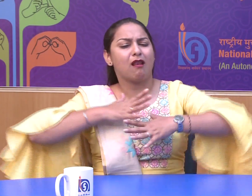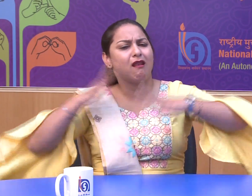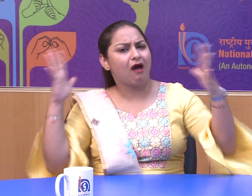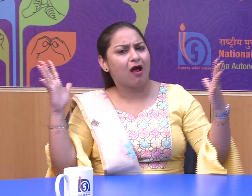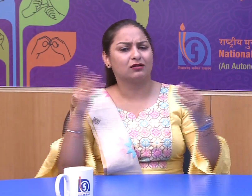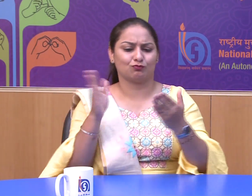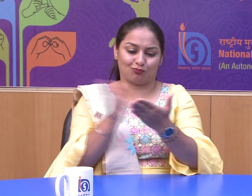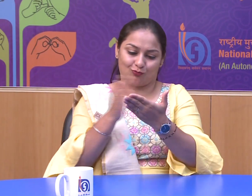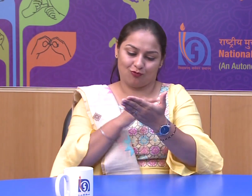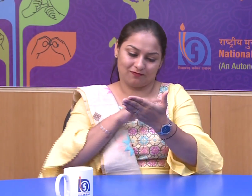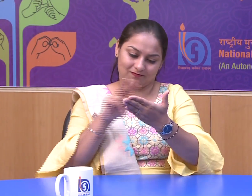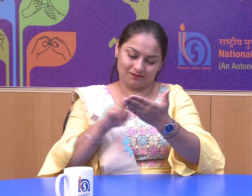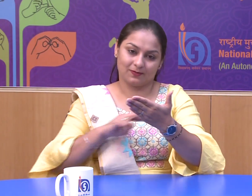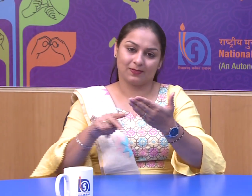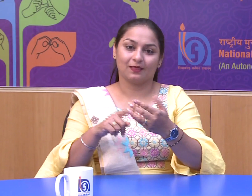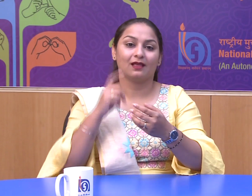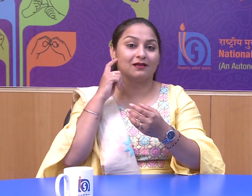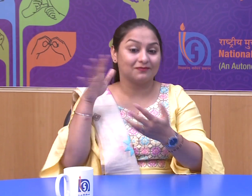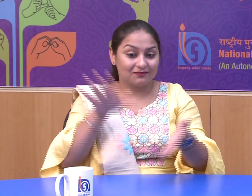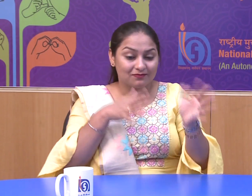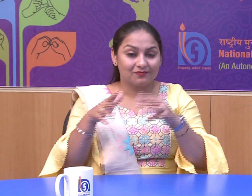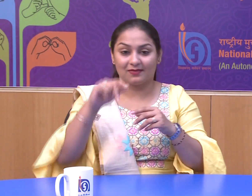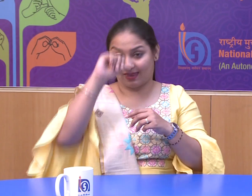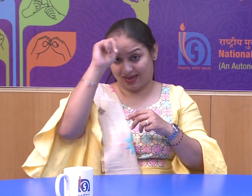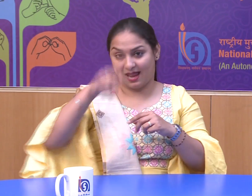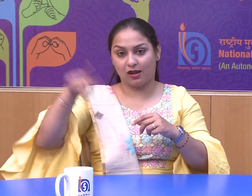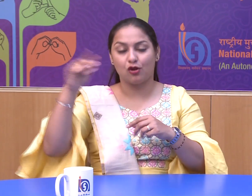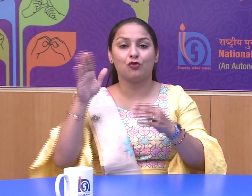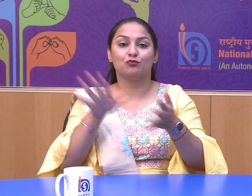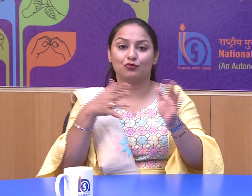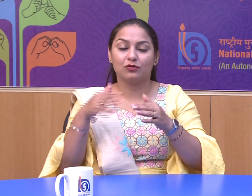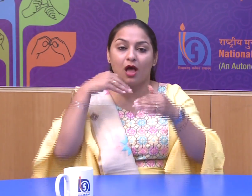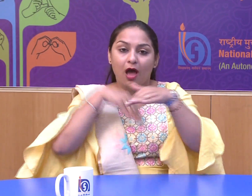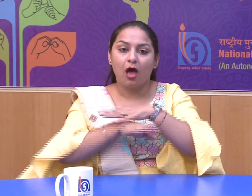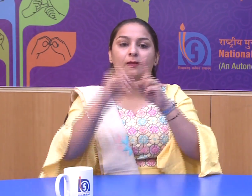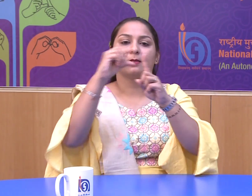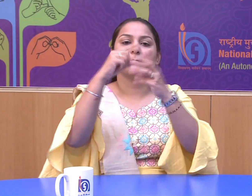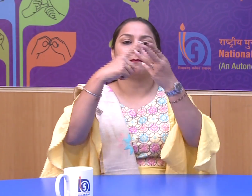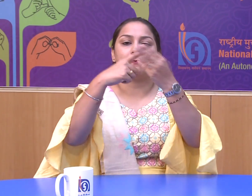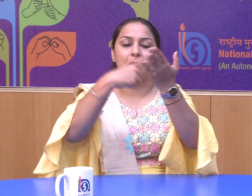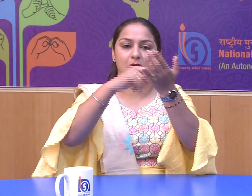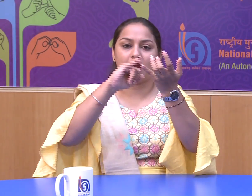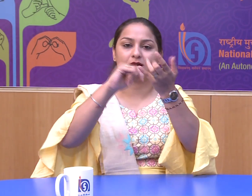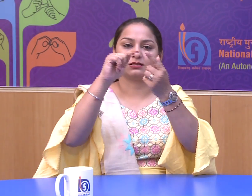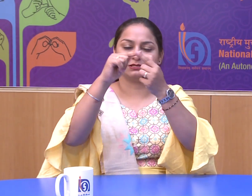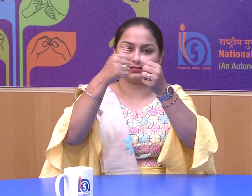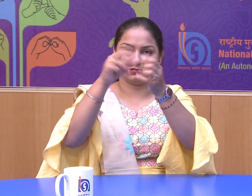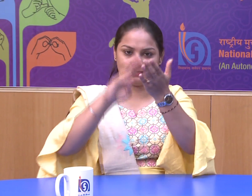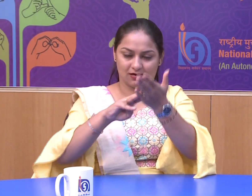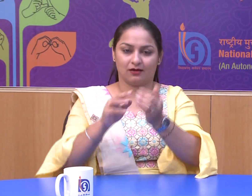books on classical Indian music in Persian was written during this